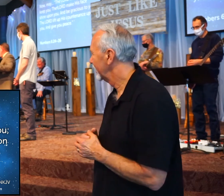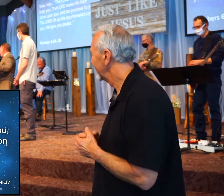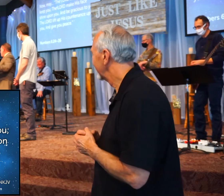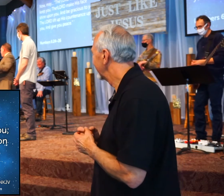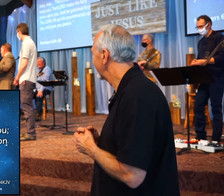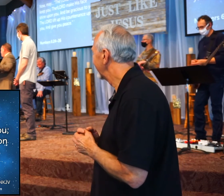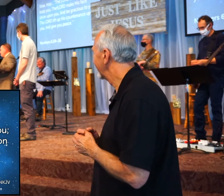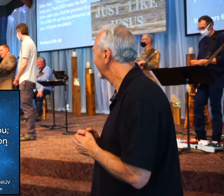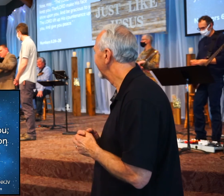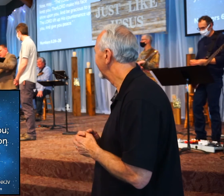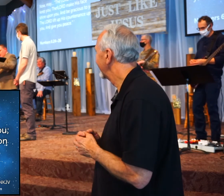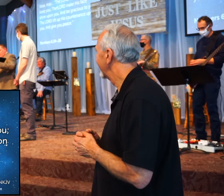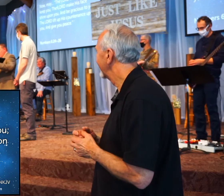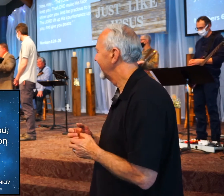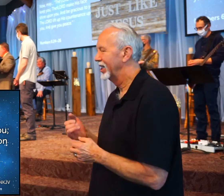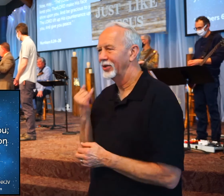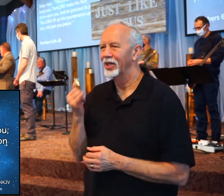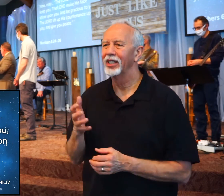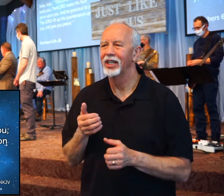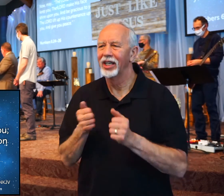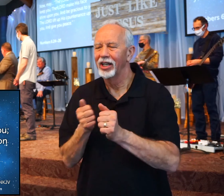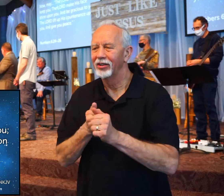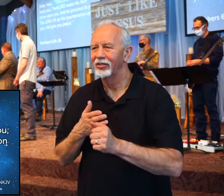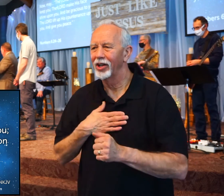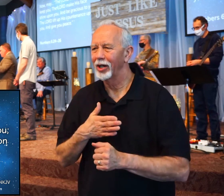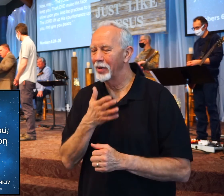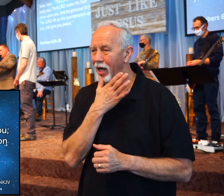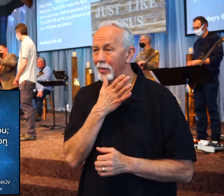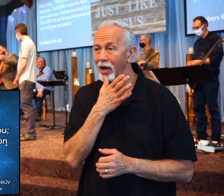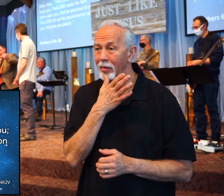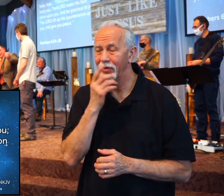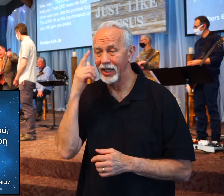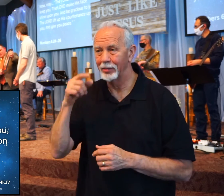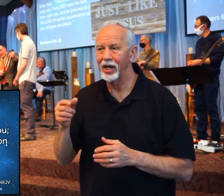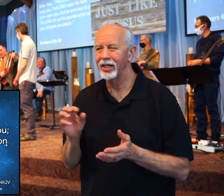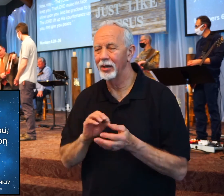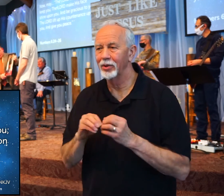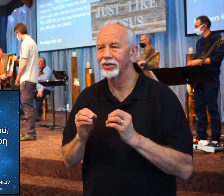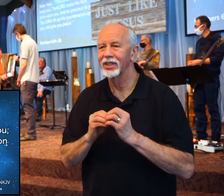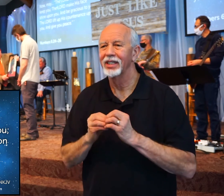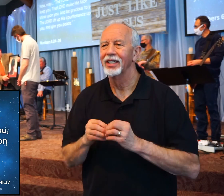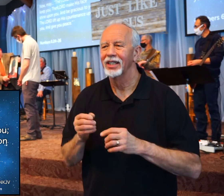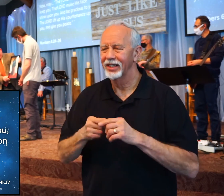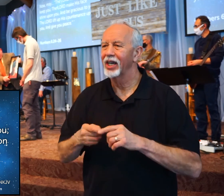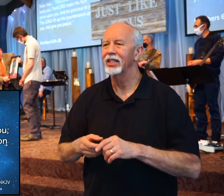If you want to follow my mom and what she used to do with my paint by numbers, you could put it right in the guest bathroom.